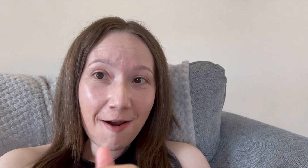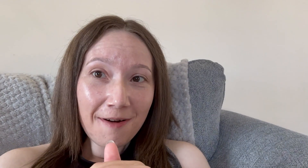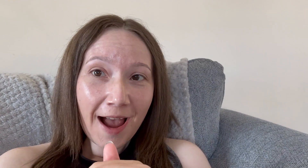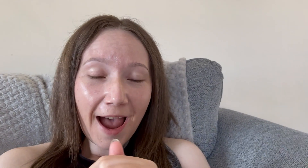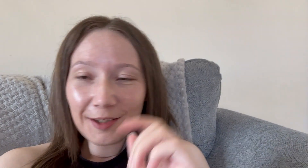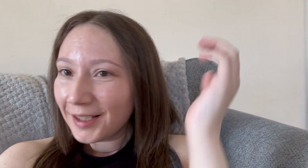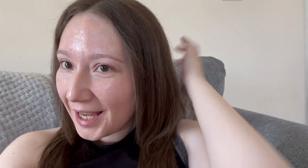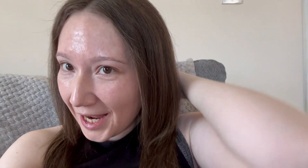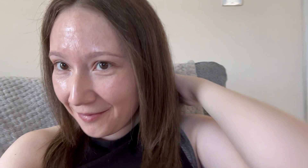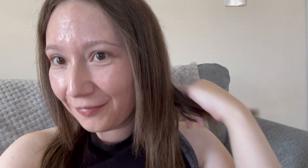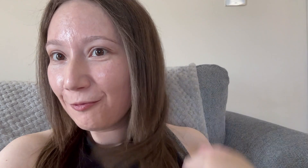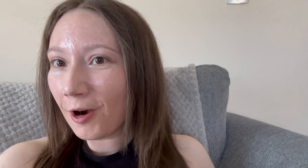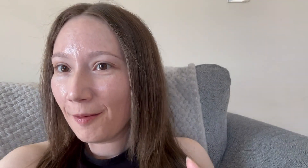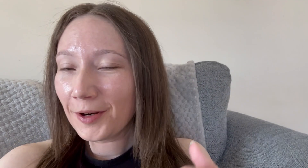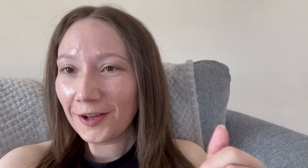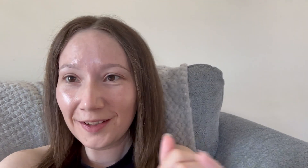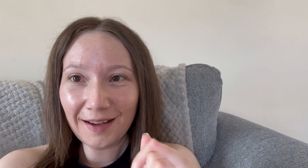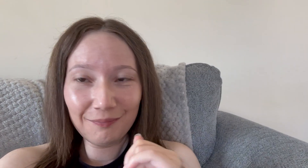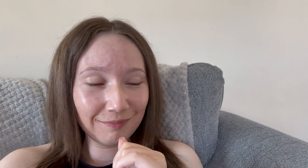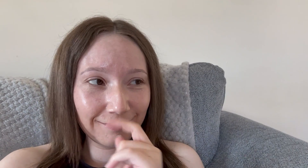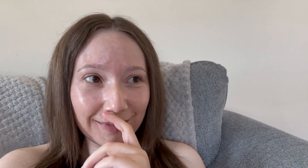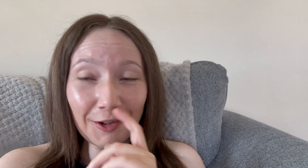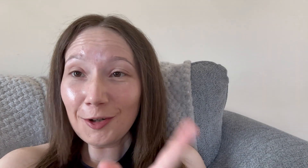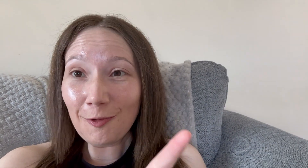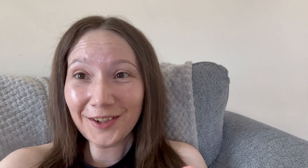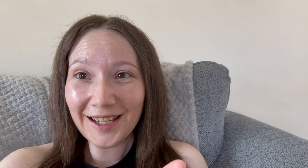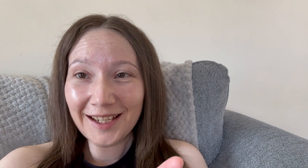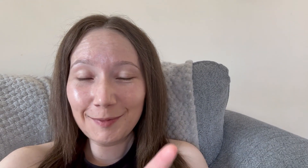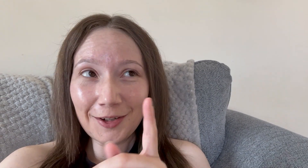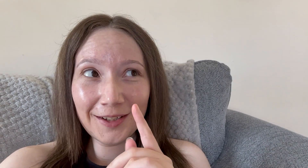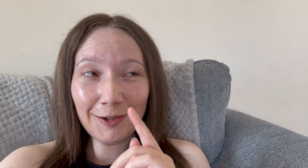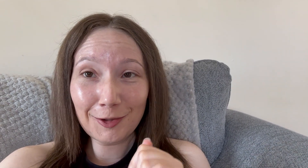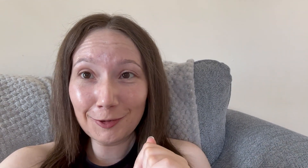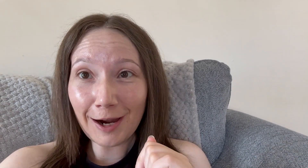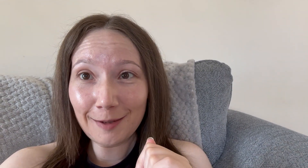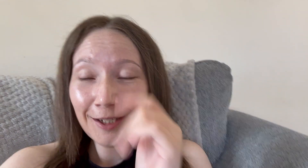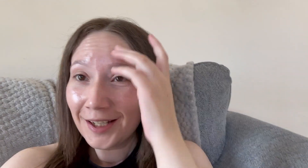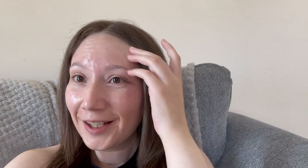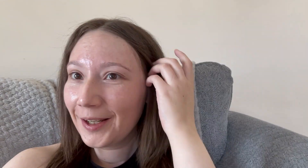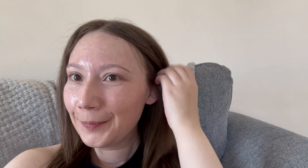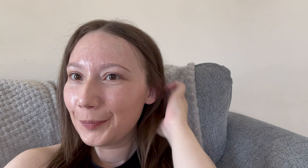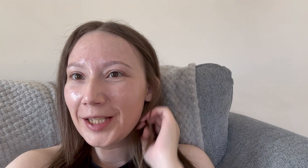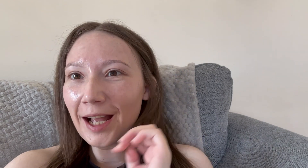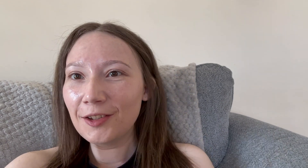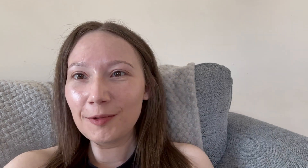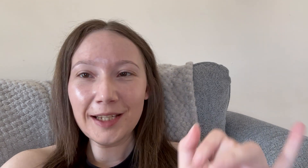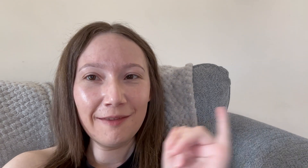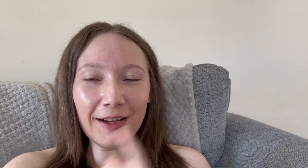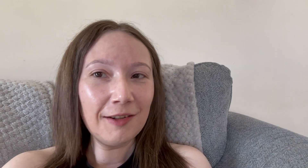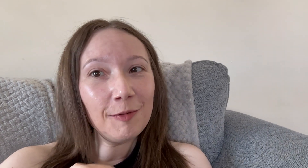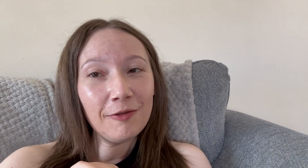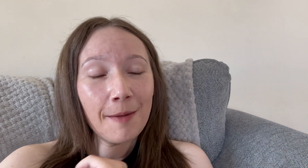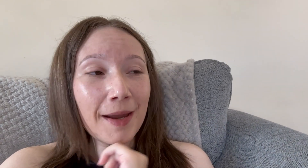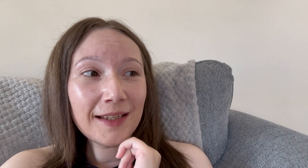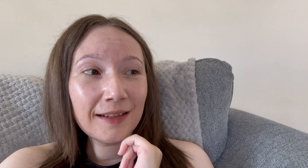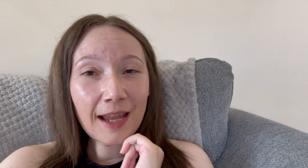so I just want to say, Rob, because you're going to watch this because you're subscribed. But yeah, I just want to say thank